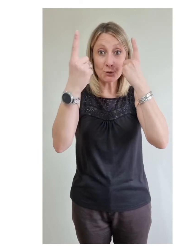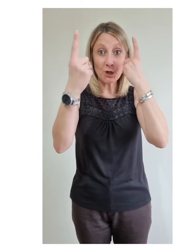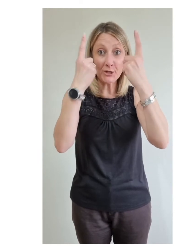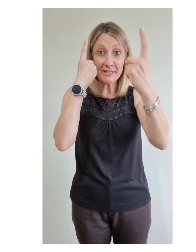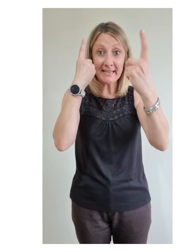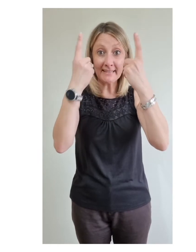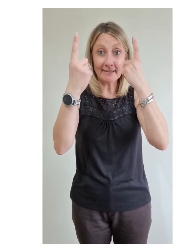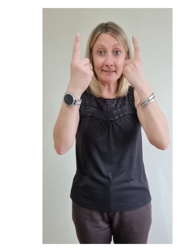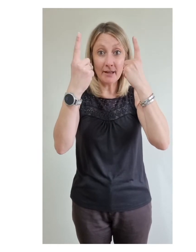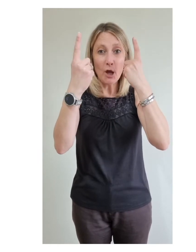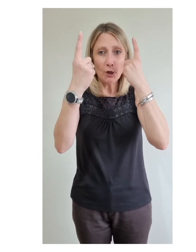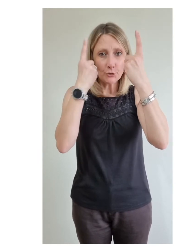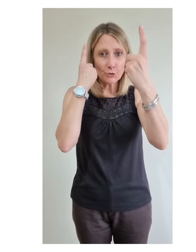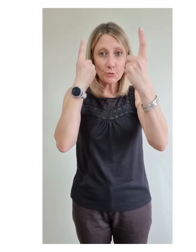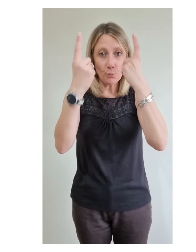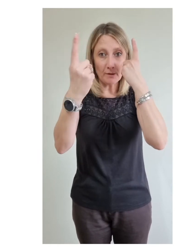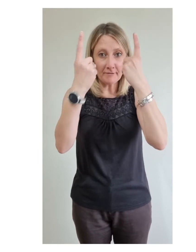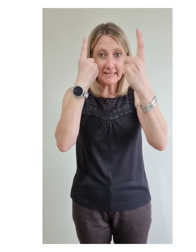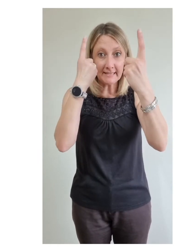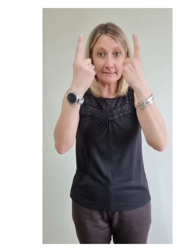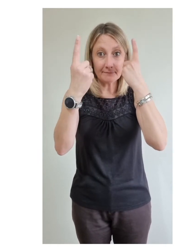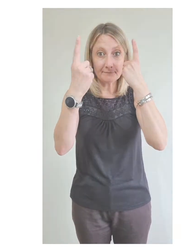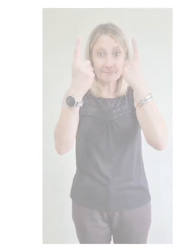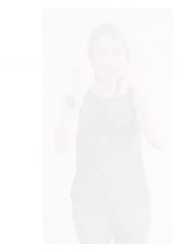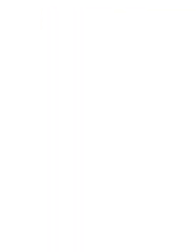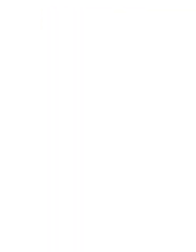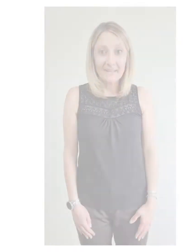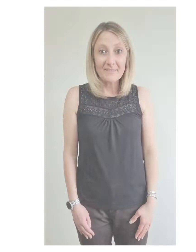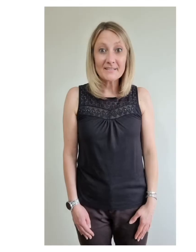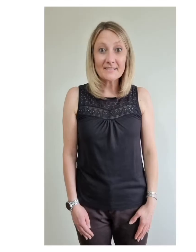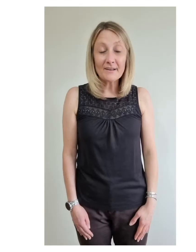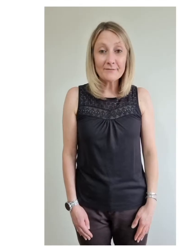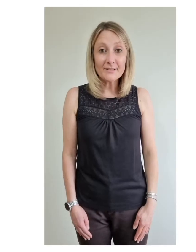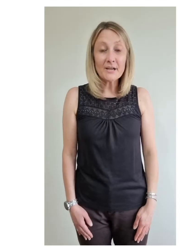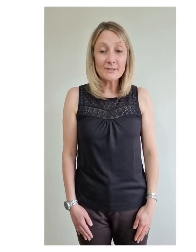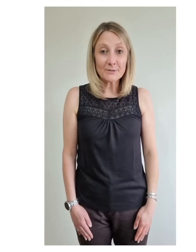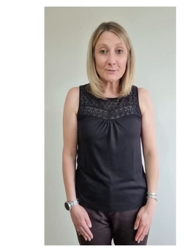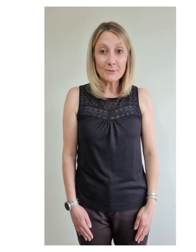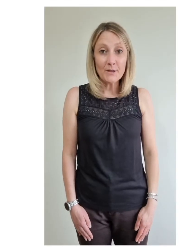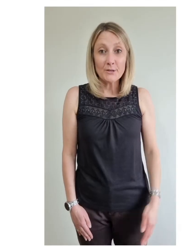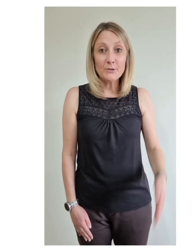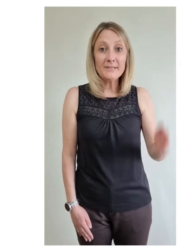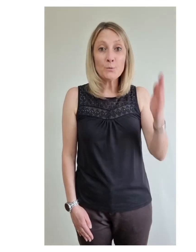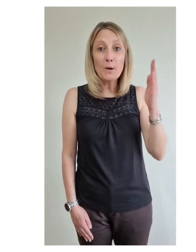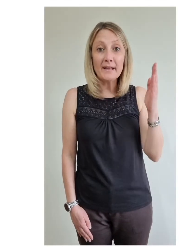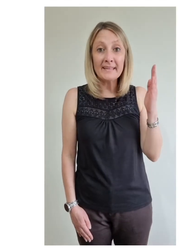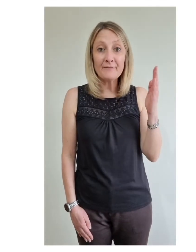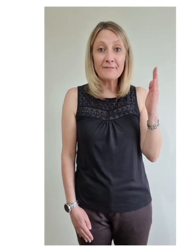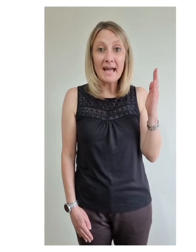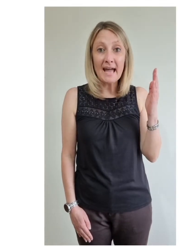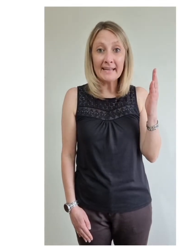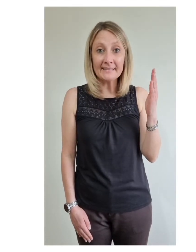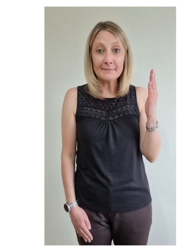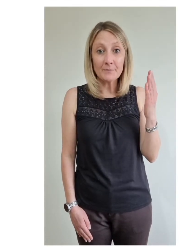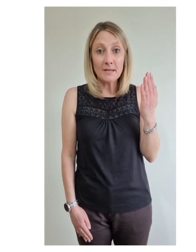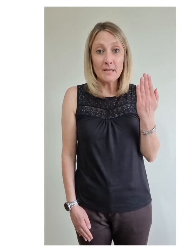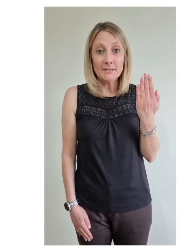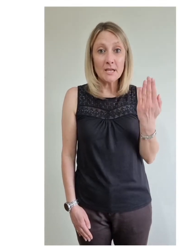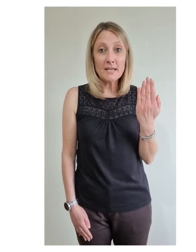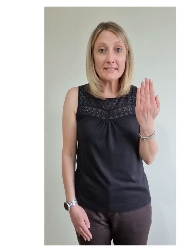backwards alternately. To worry. The sign for dinosaur: you need a working flat